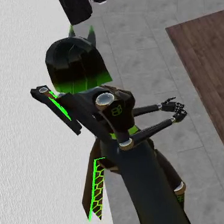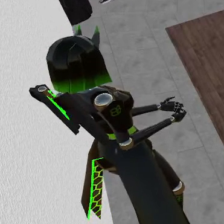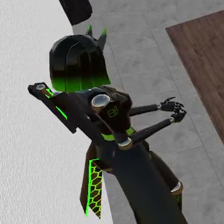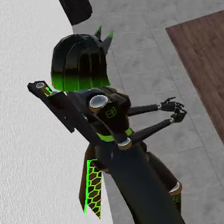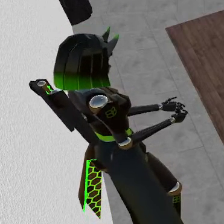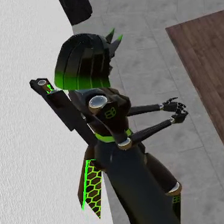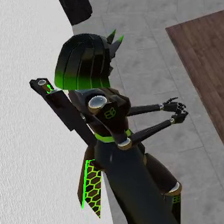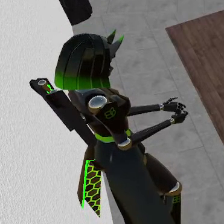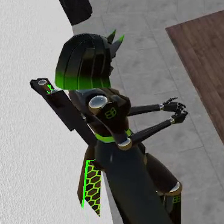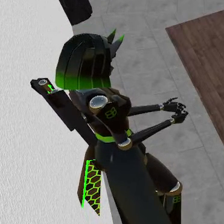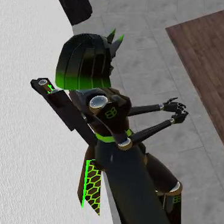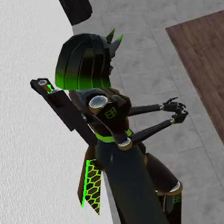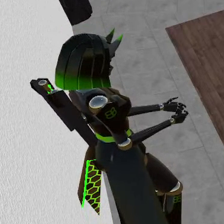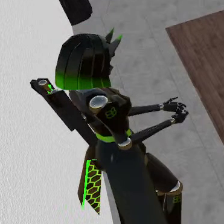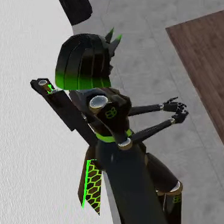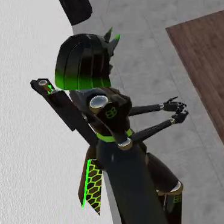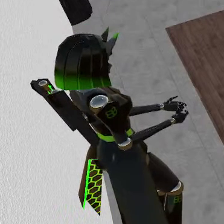Making memories. Hello, that's Ross.